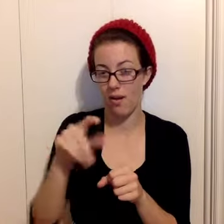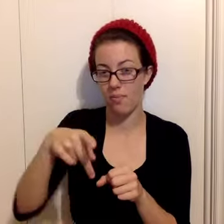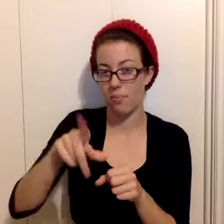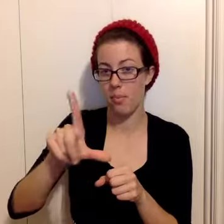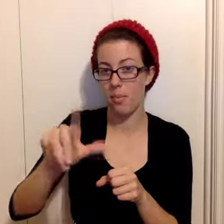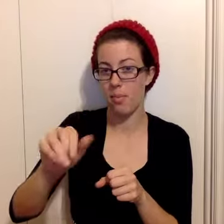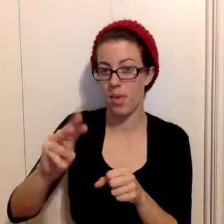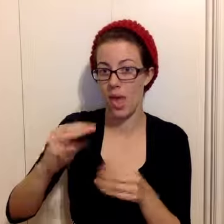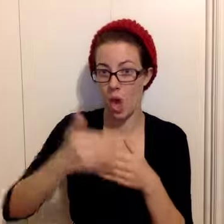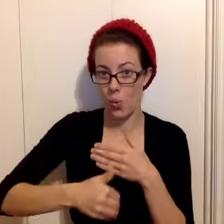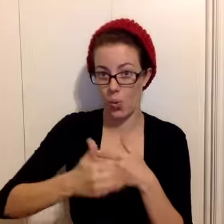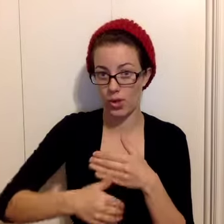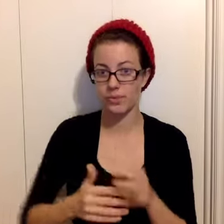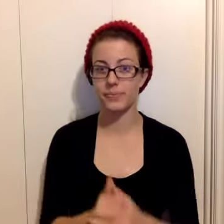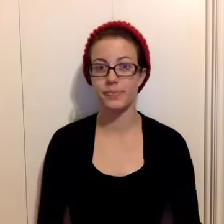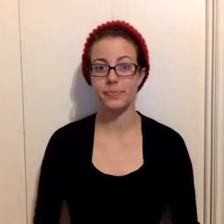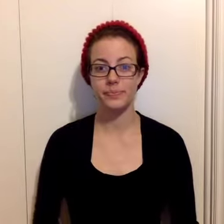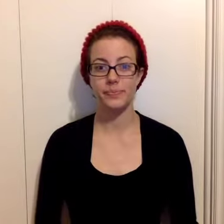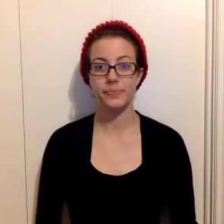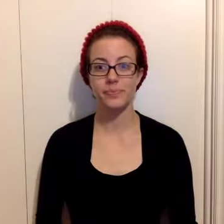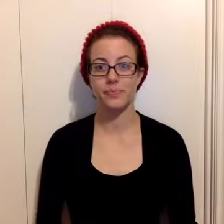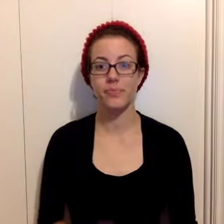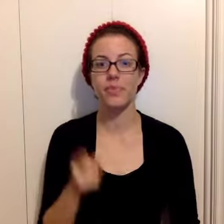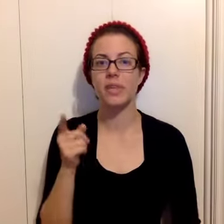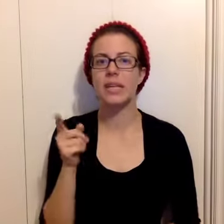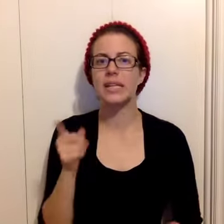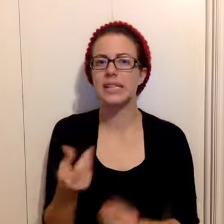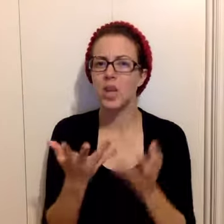And he wants it to have a cement floor.